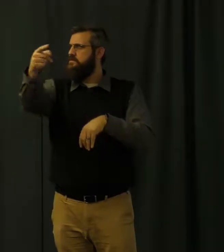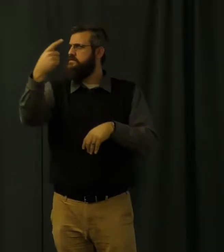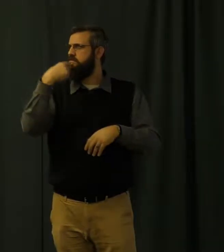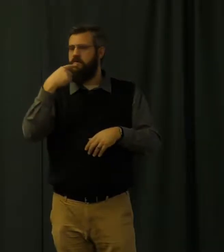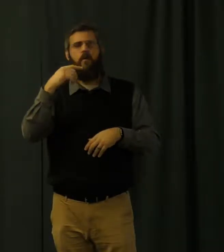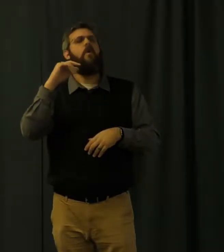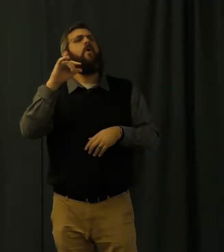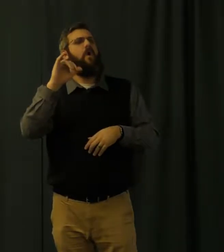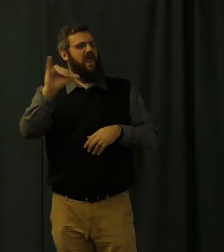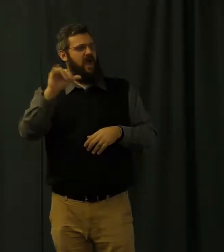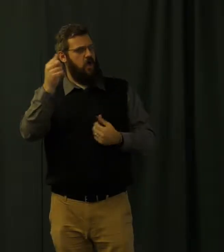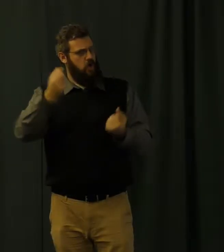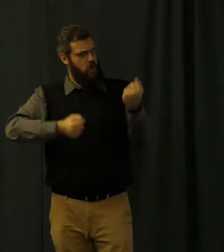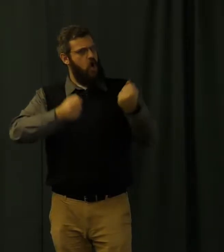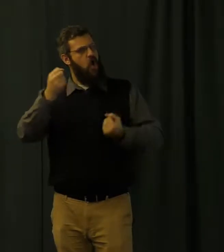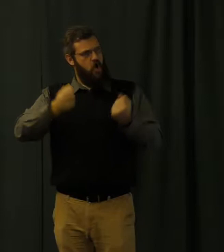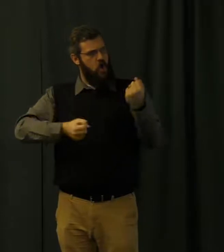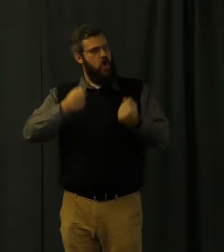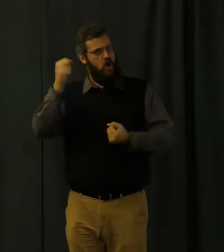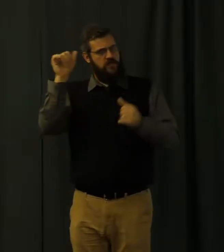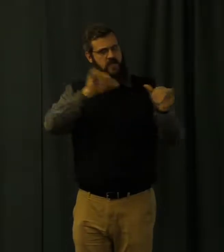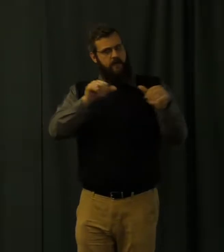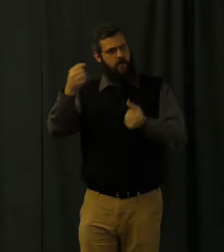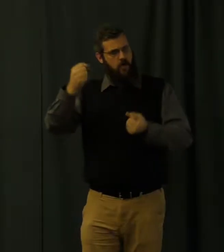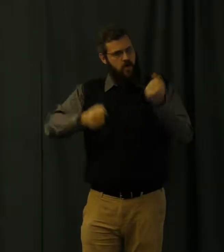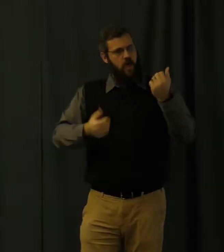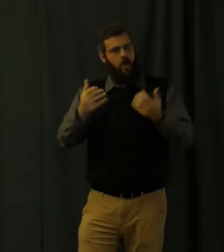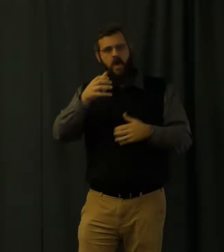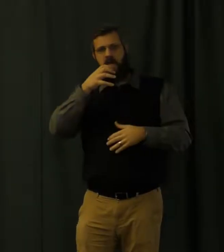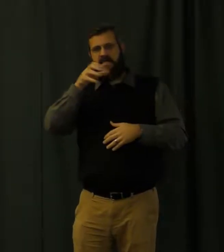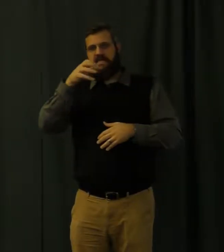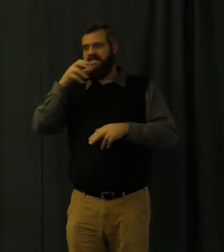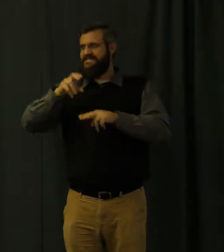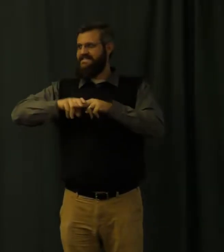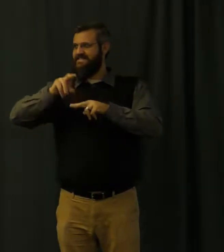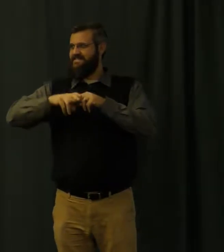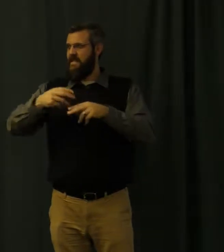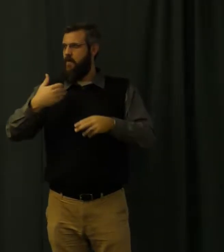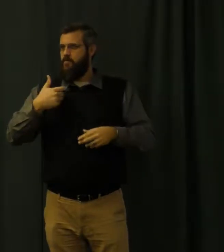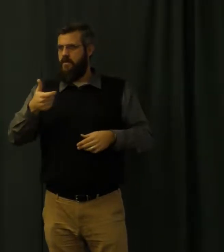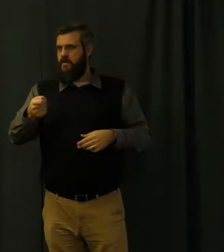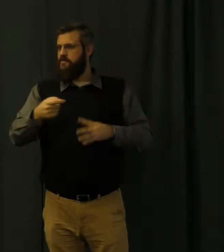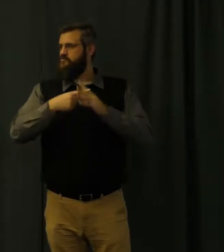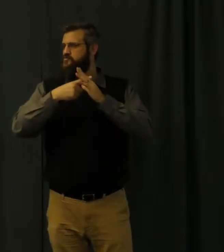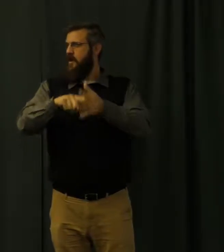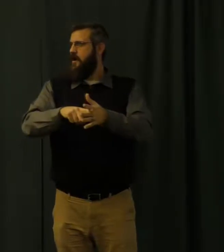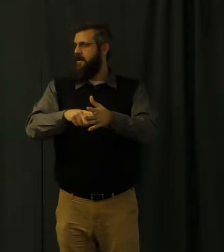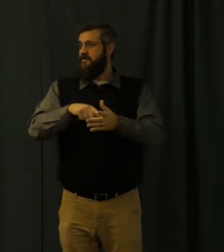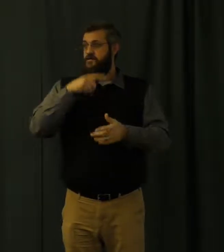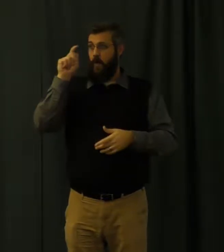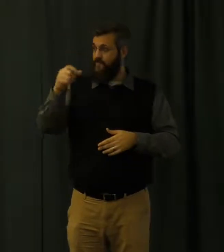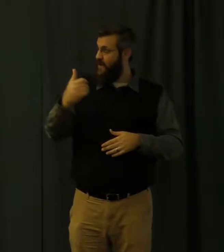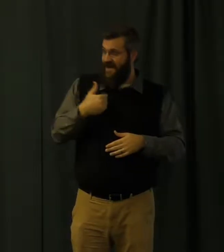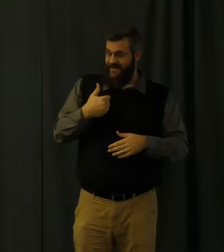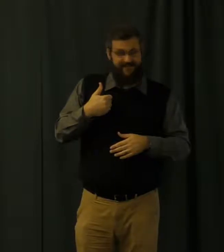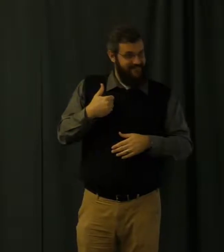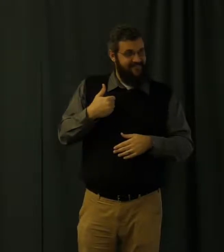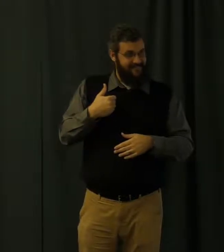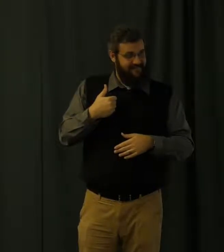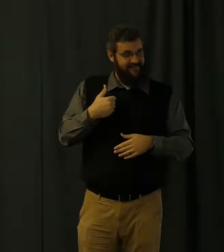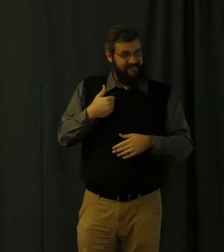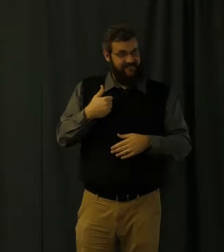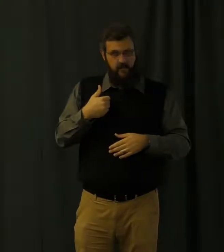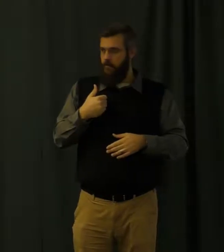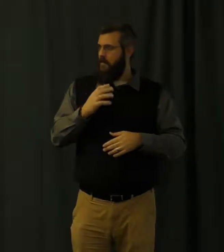oh, so it's like when you get a car and you can oh, I want heated seats. Oh, I want remote start. You don't have to have them, but they make